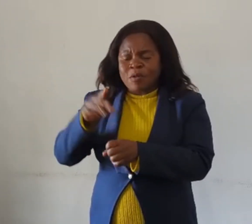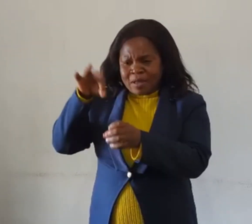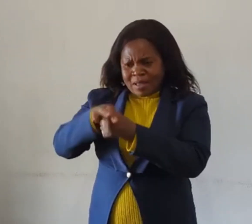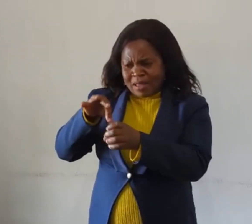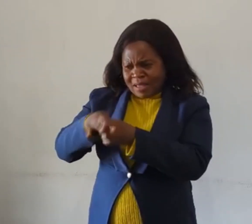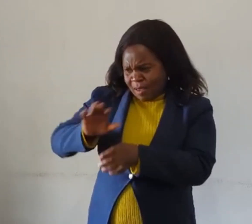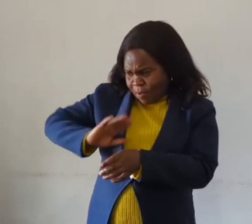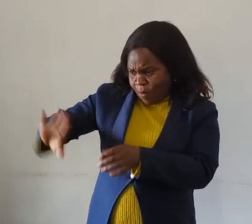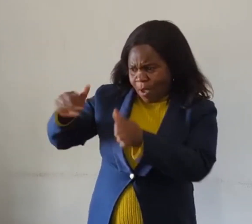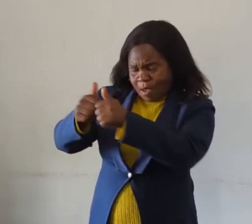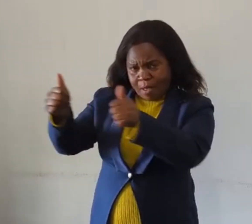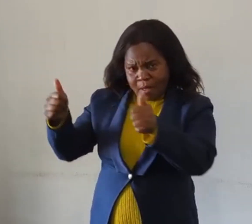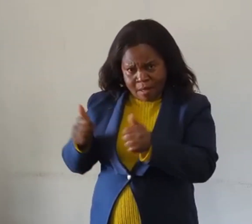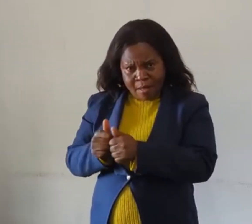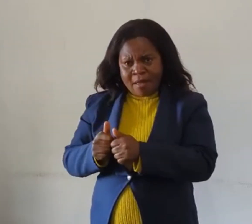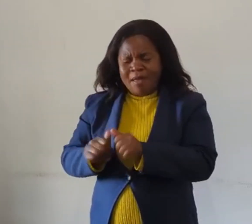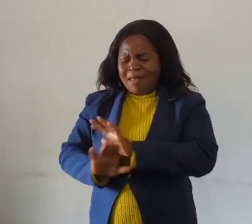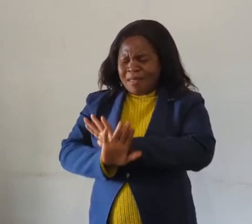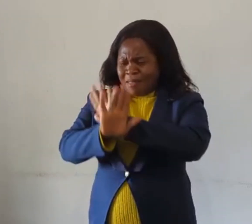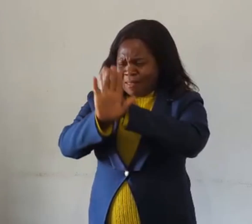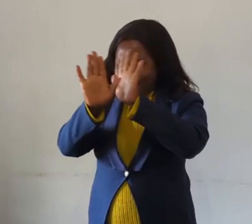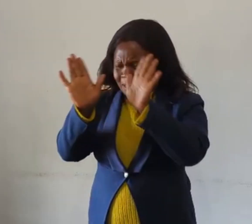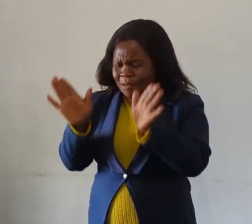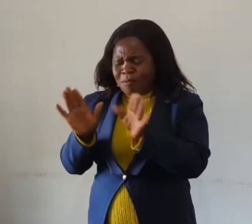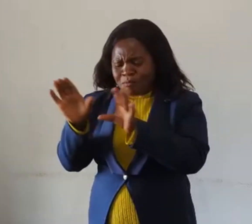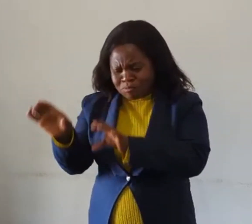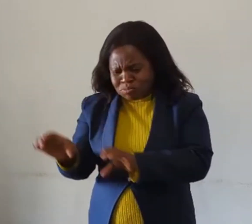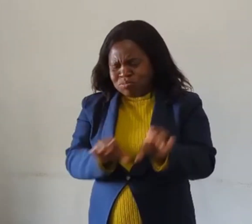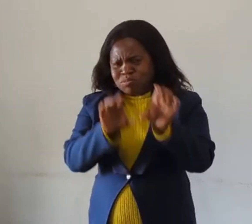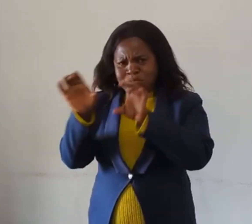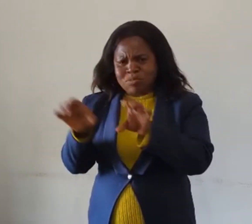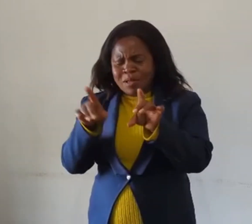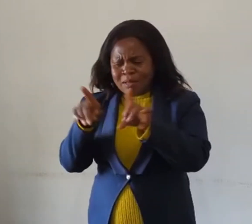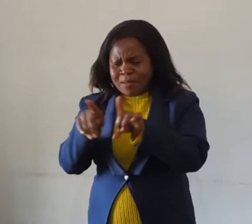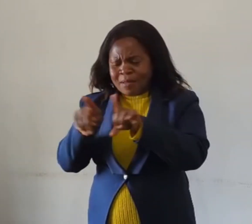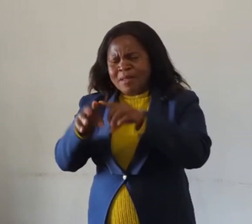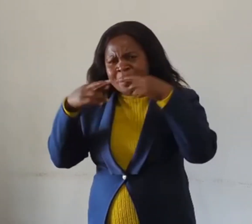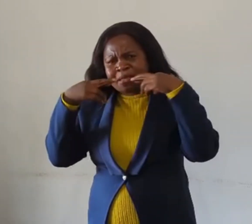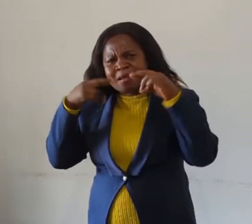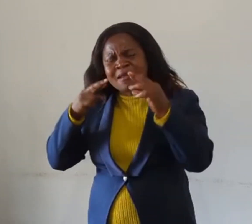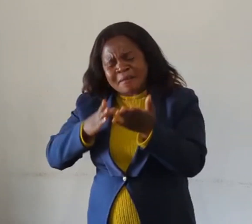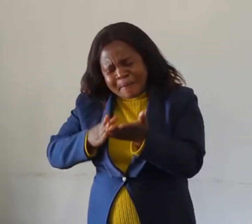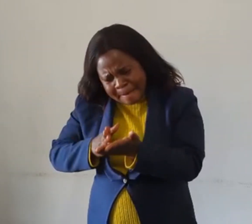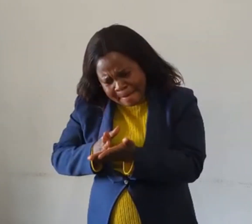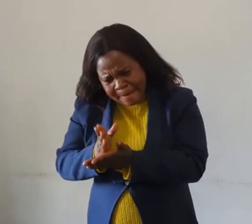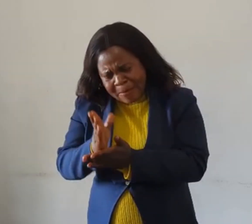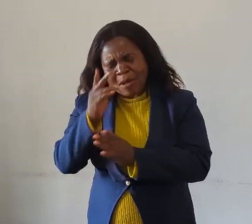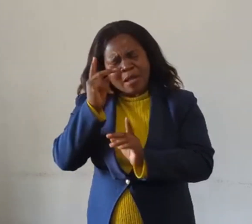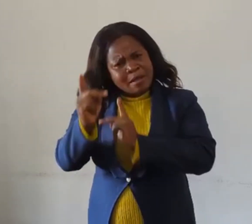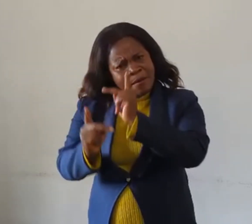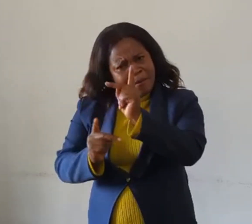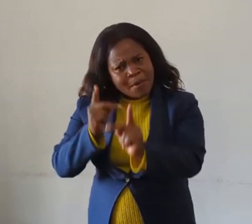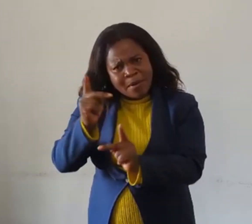area are properly conducted and that the results are correctly processed and announced.